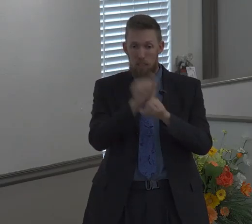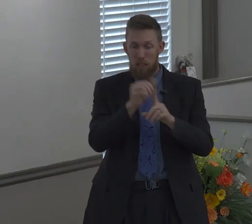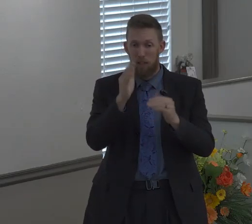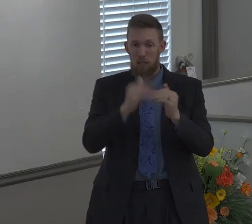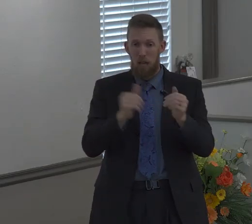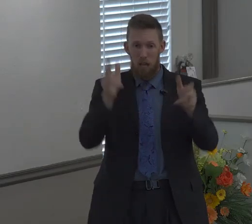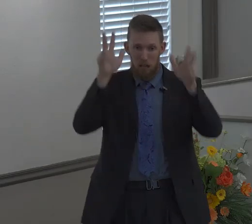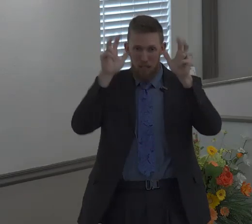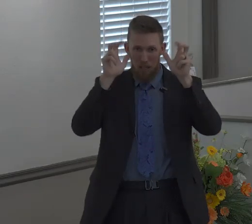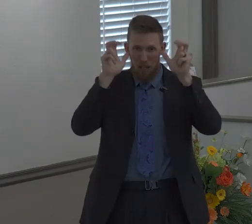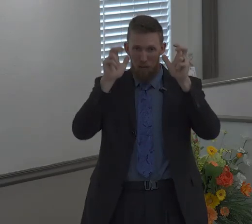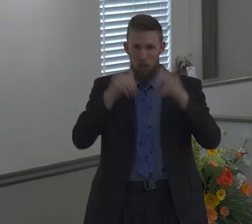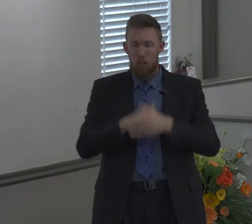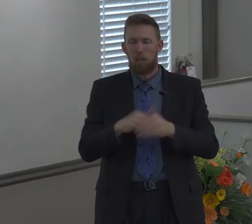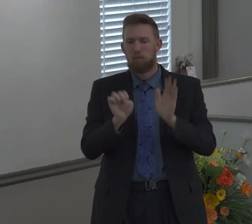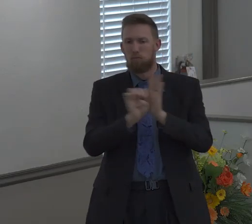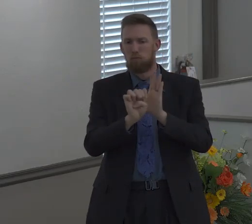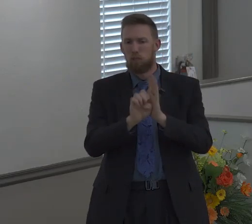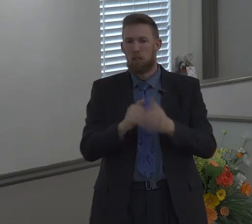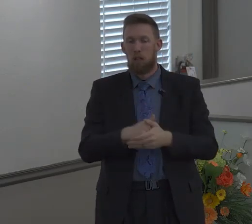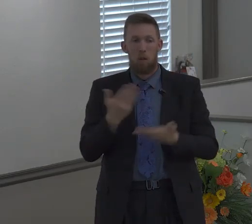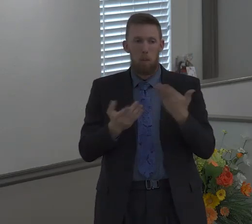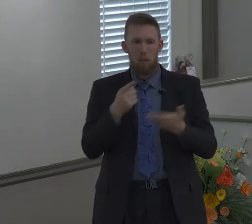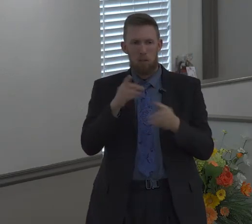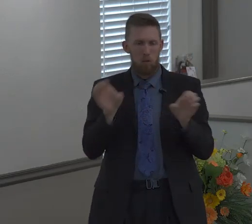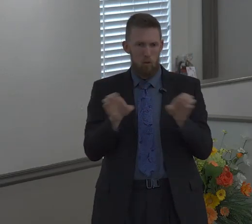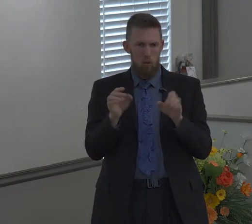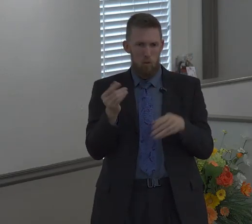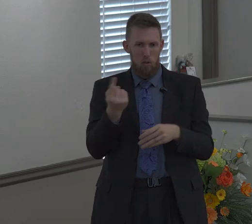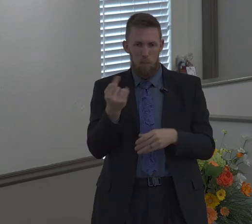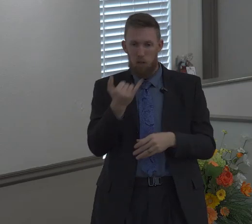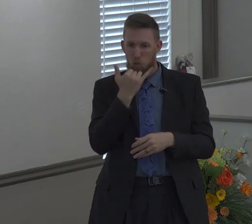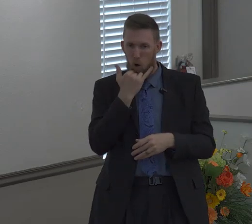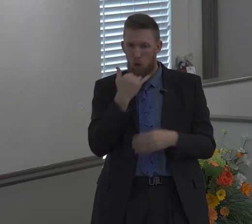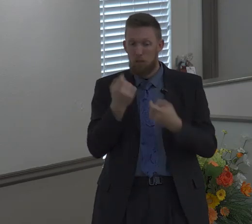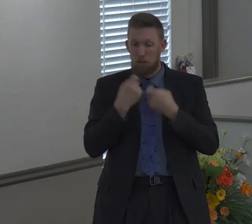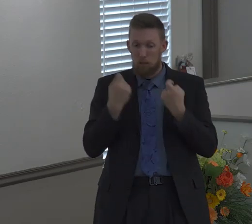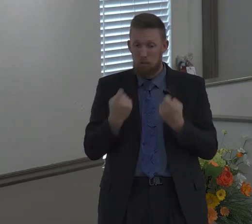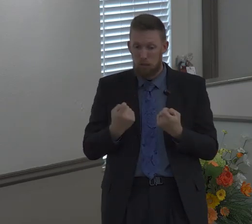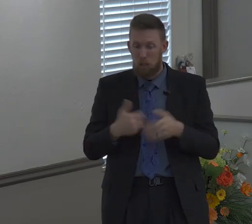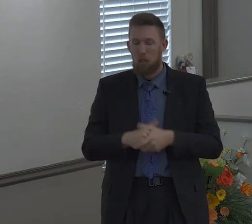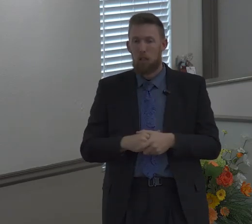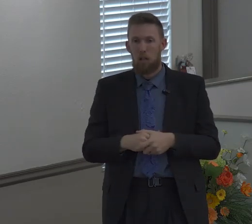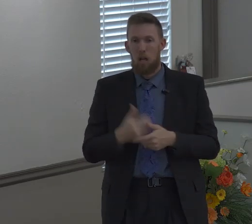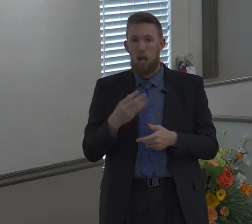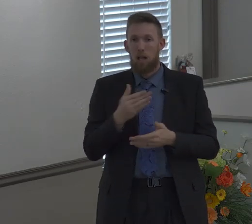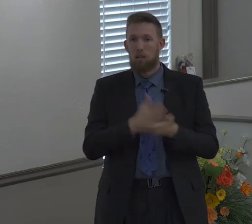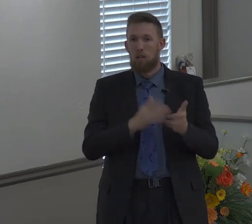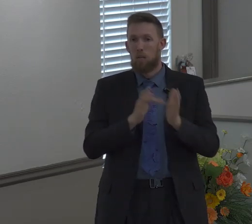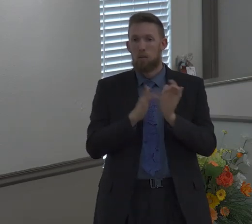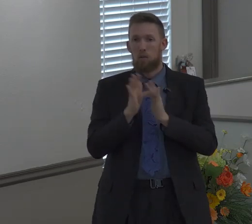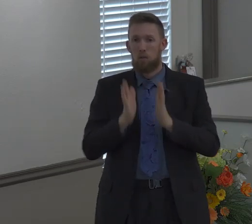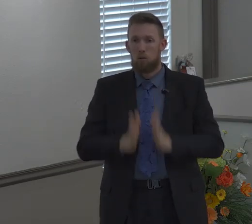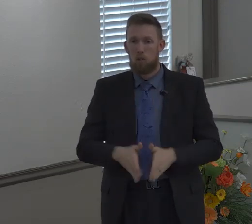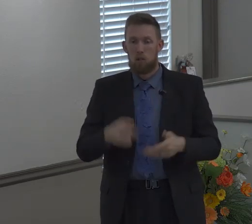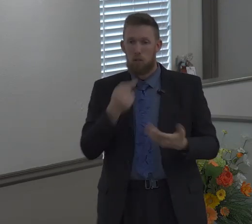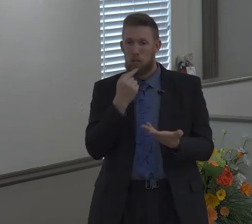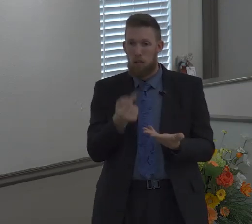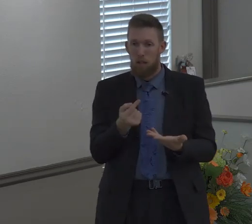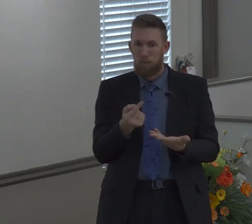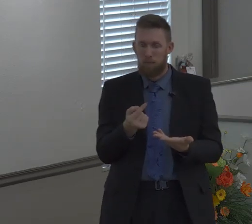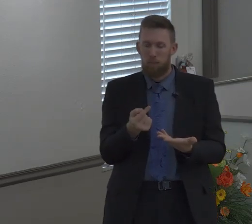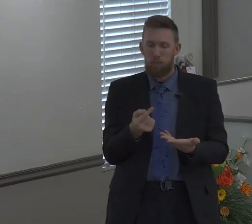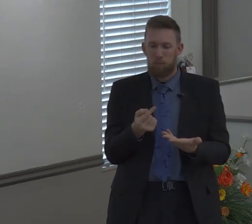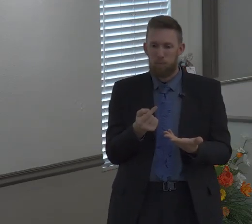devil. So, here's an example. Suppose you commit a terrible sin, and here's what some Christians will